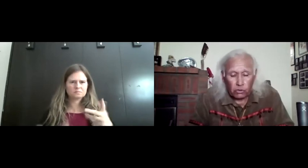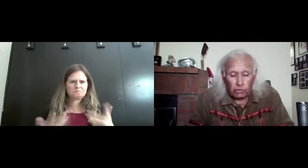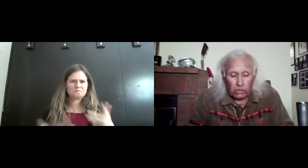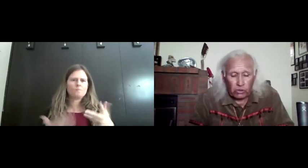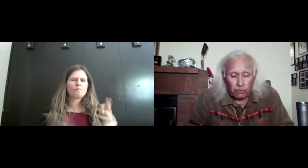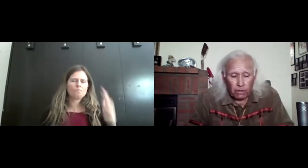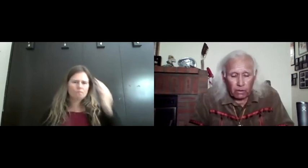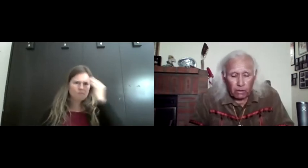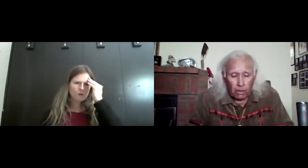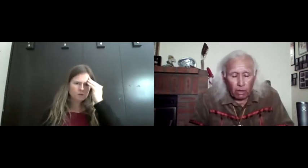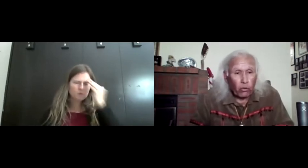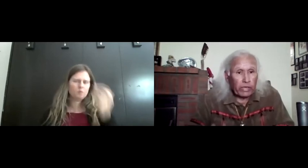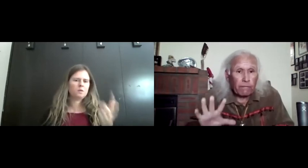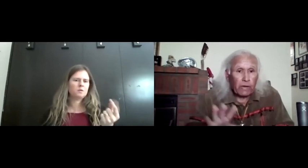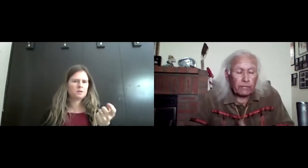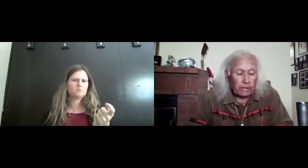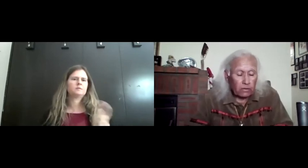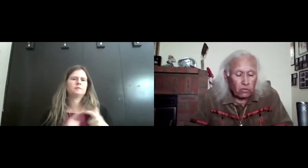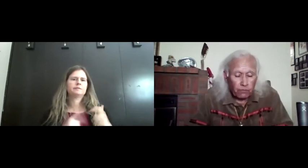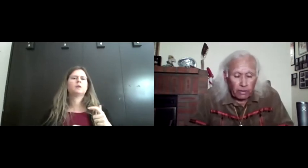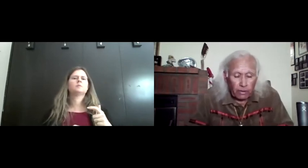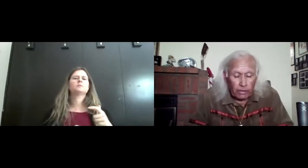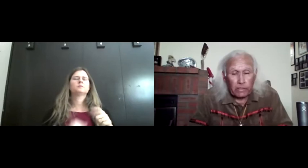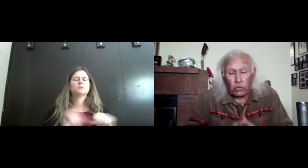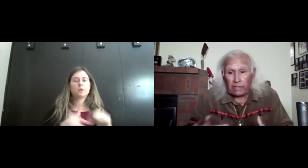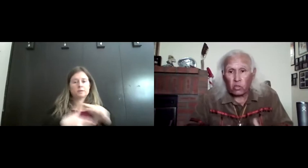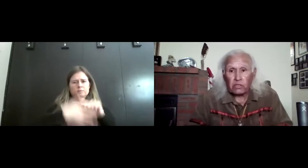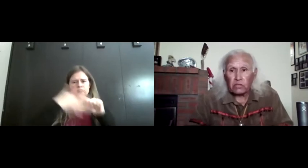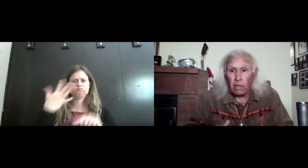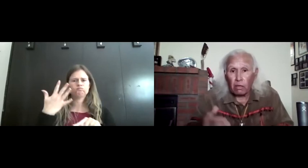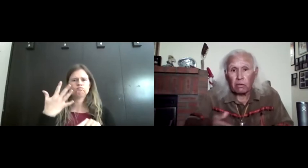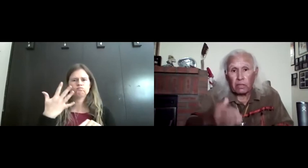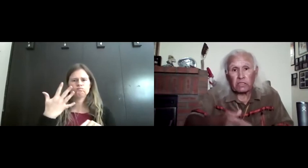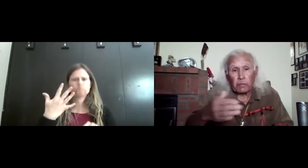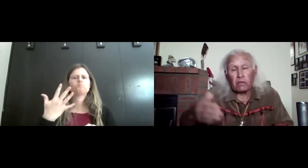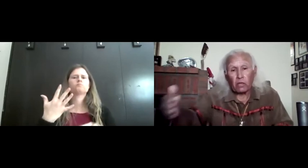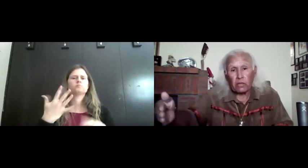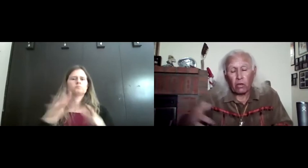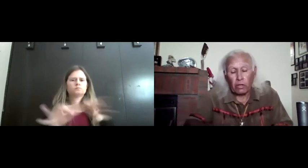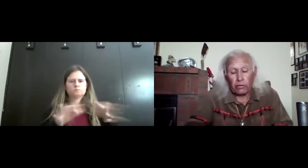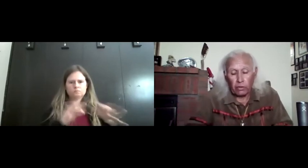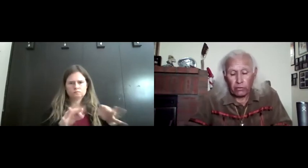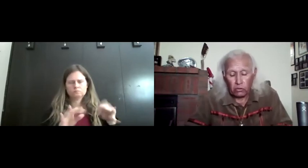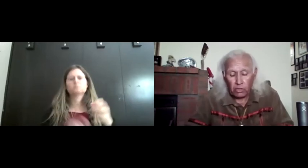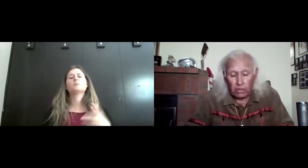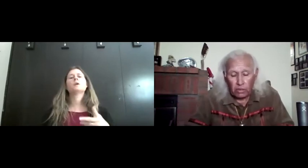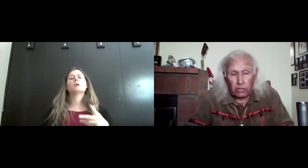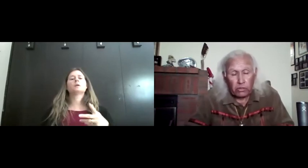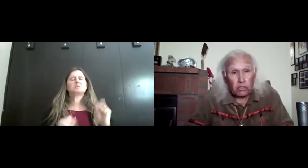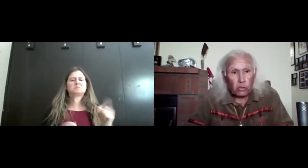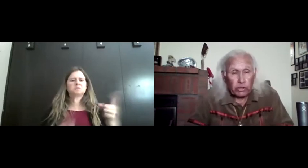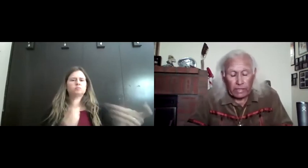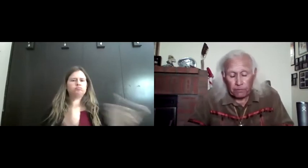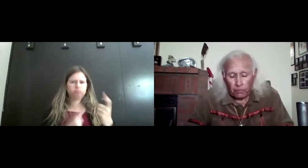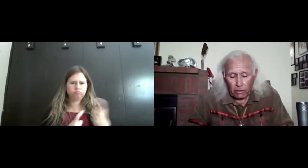the Chumash. I'll point out five things, and if anyone has questions, I'll expound on those during